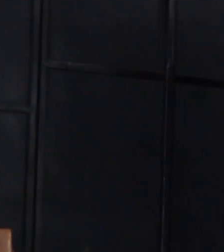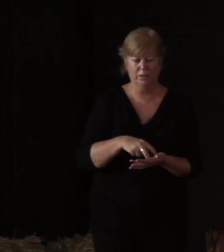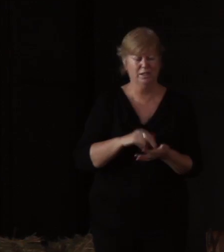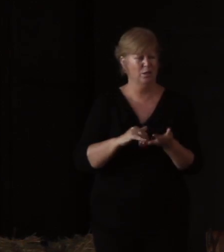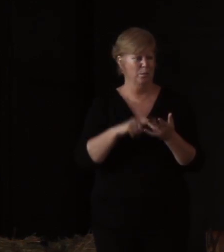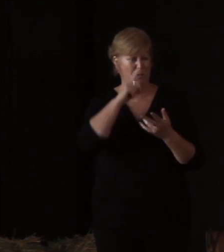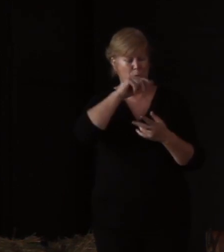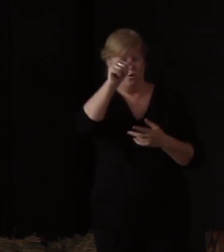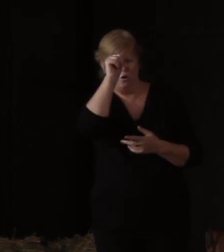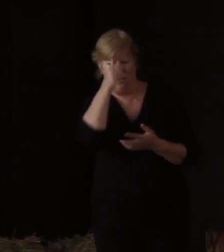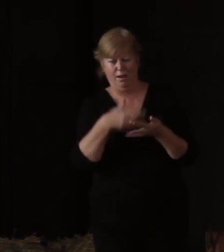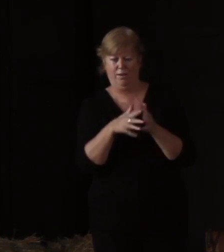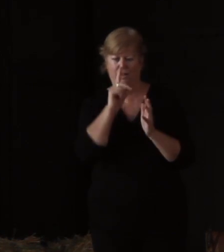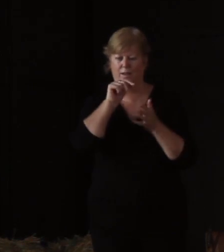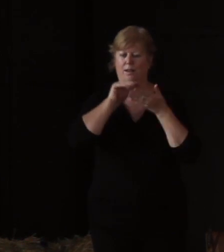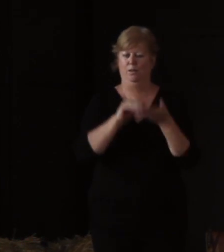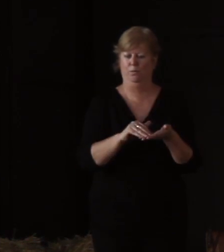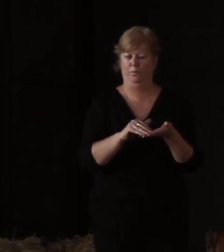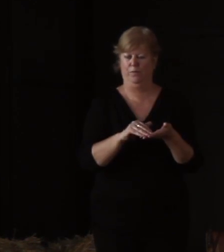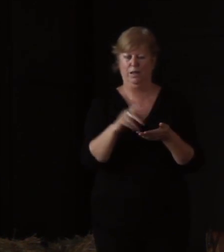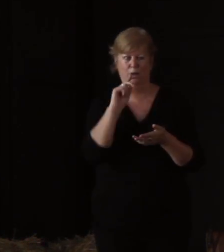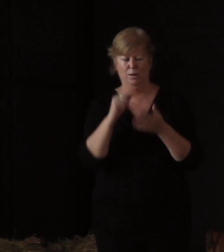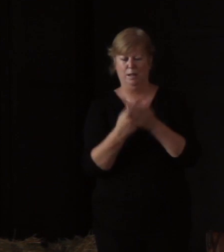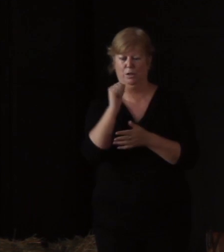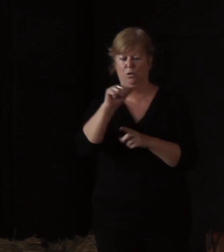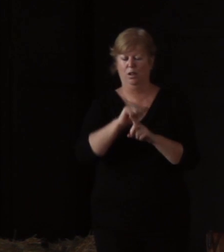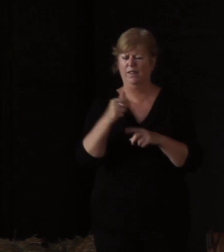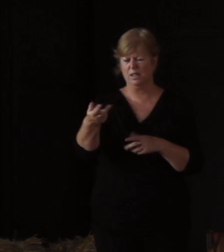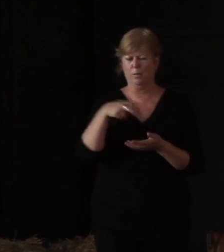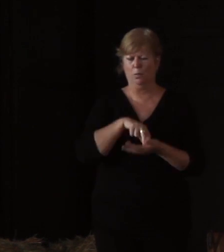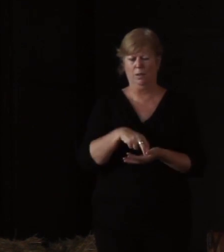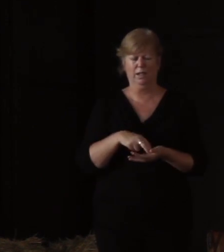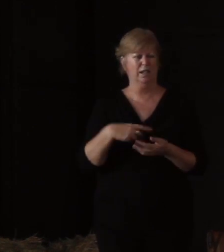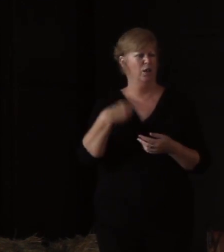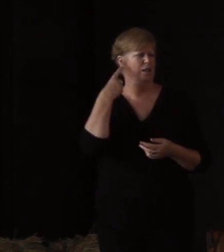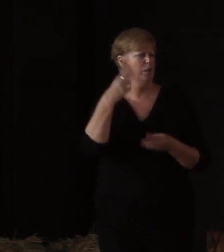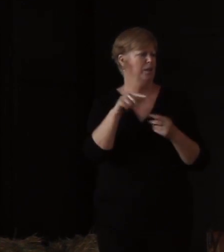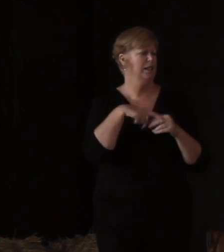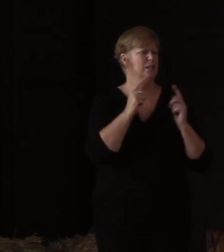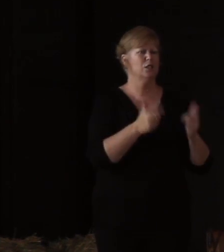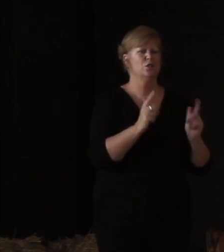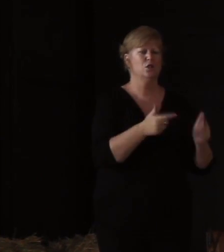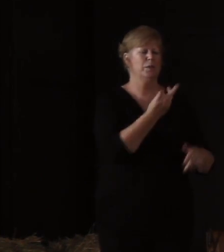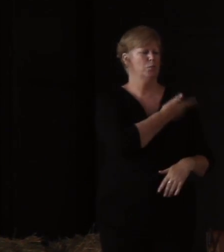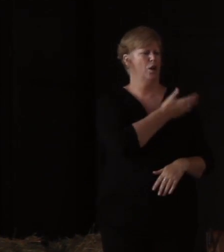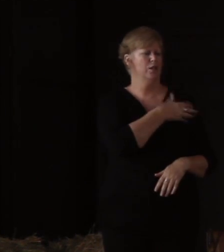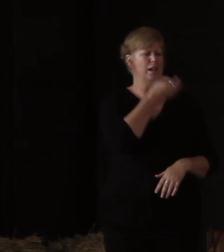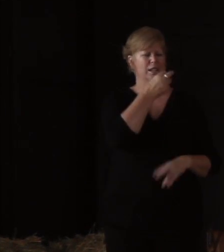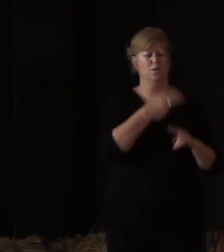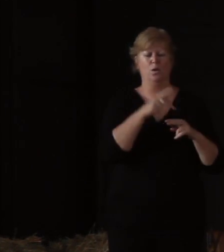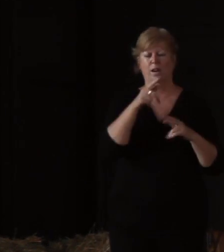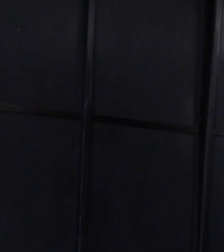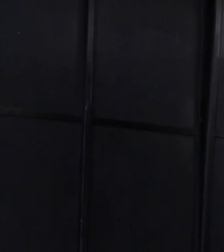know how they need to help and know what's going on. That is not being weak. So I heard somebody say he's got too much pride to ask for help.